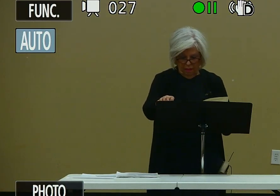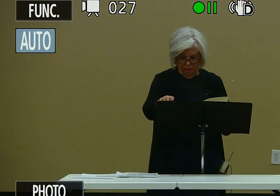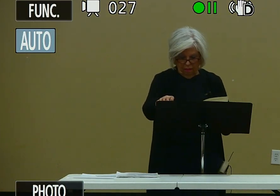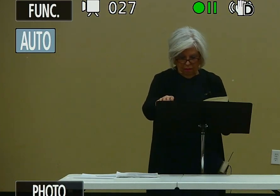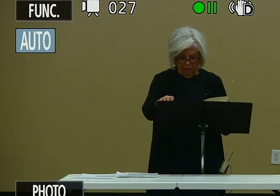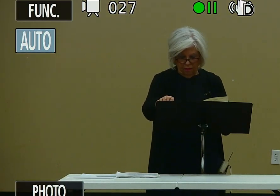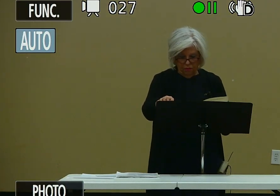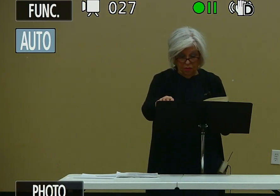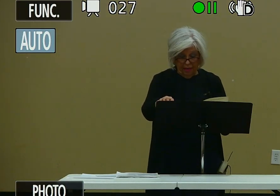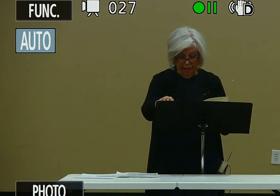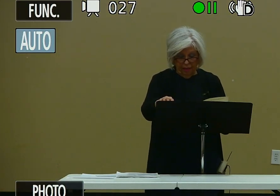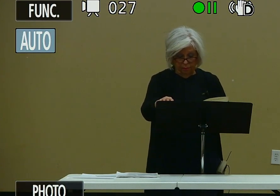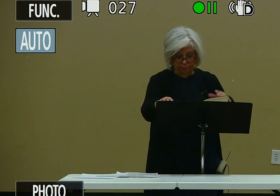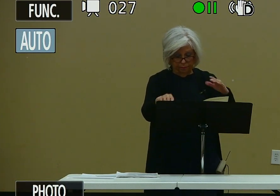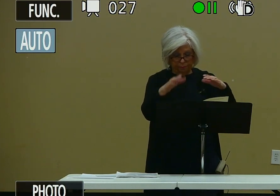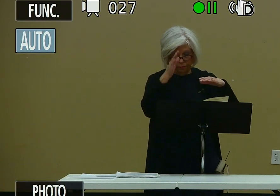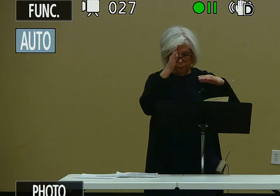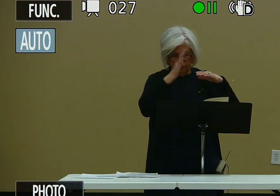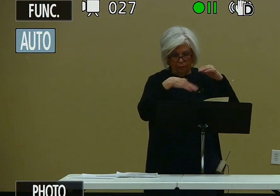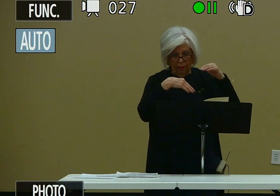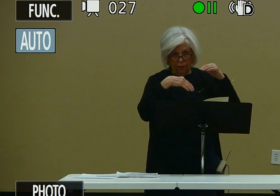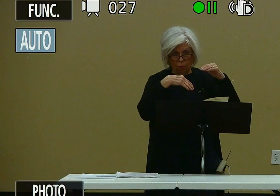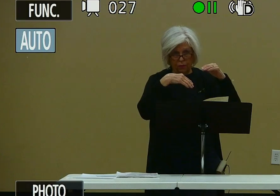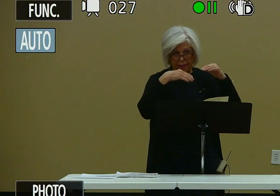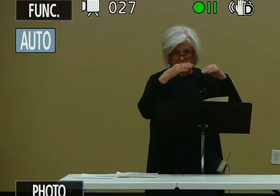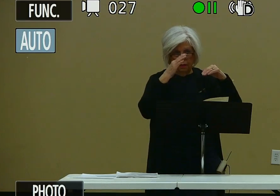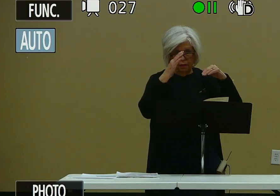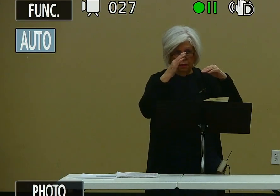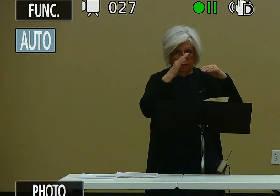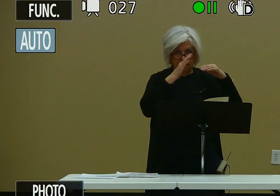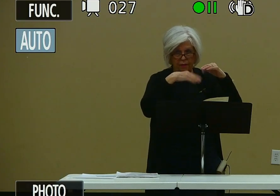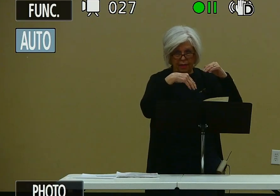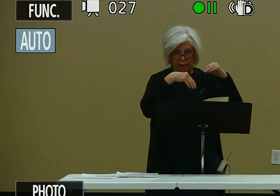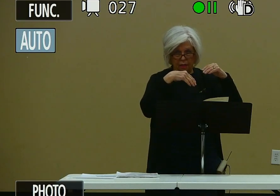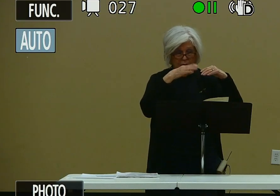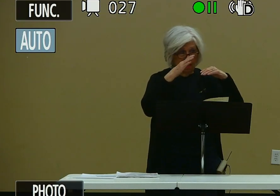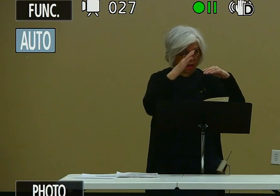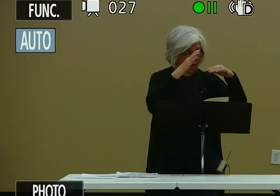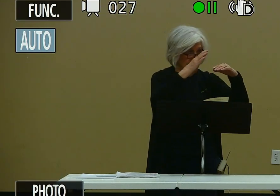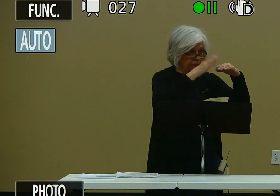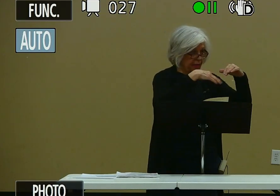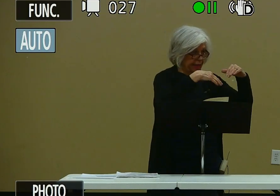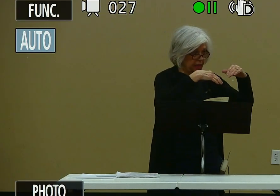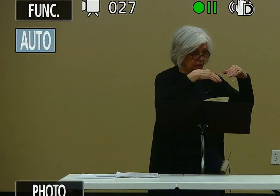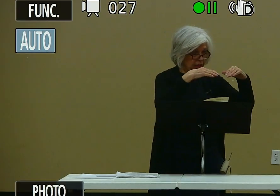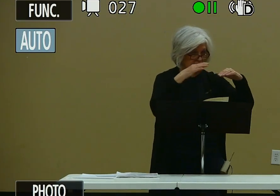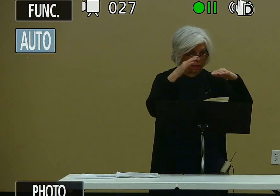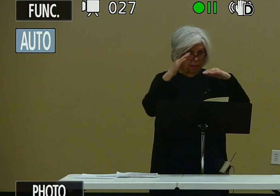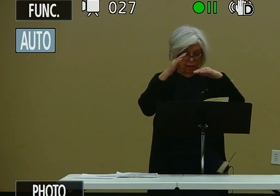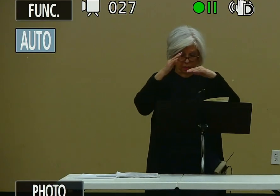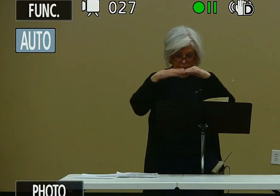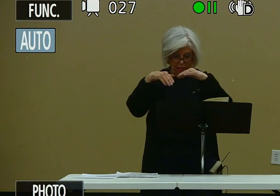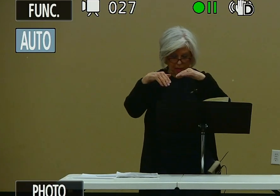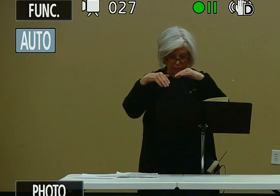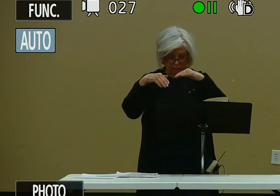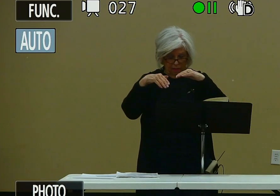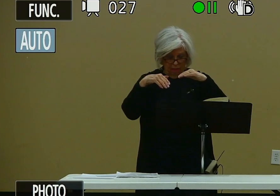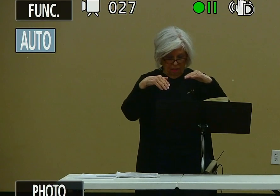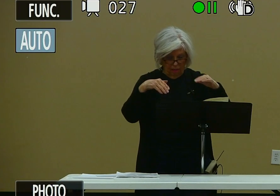Now, let's go to then. The word then, then, then, then.